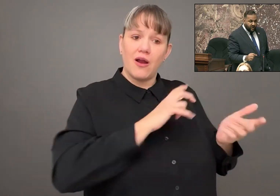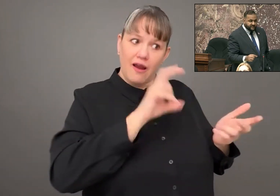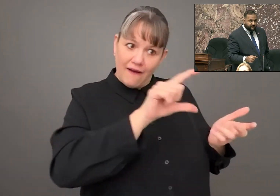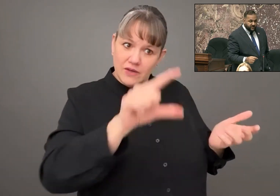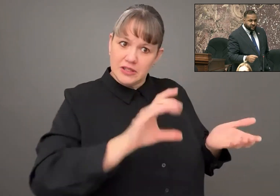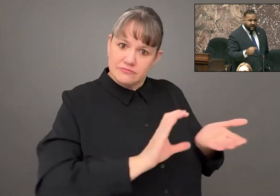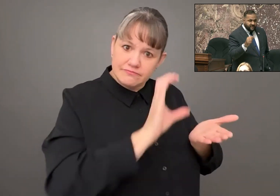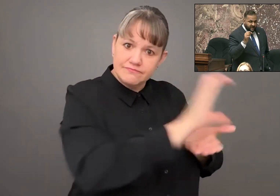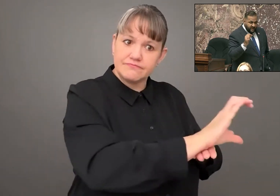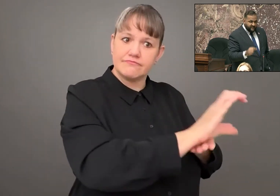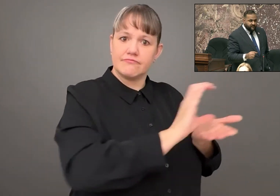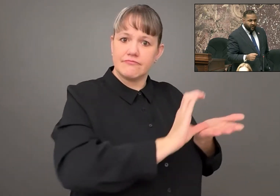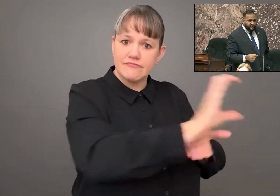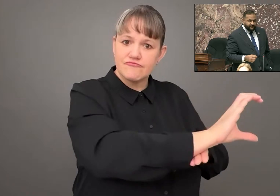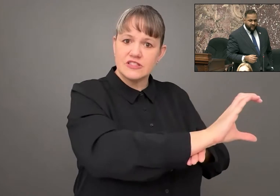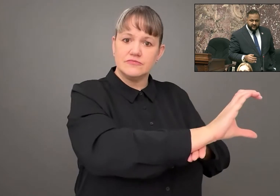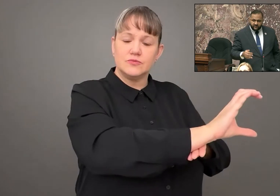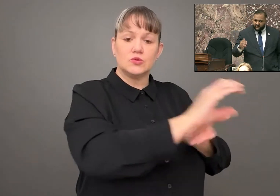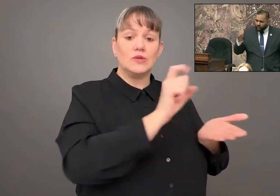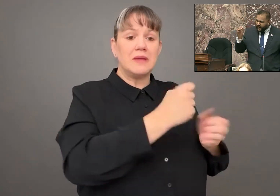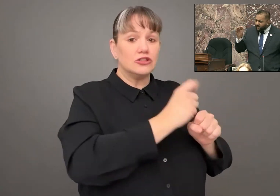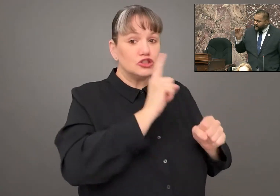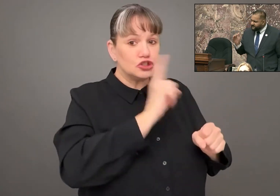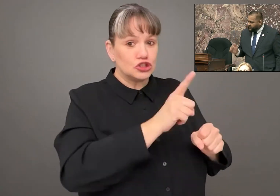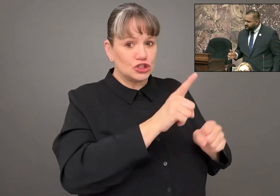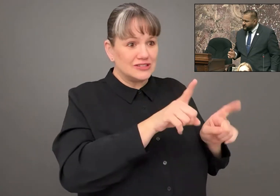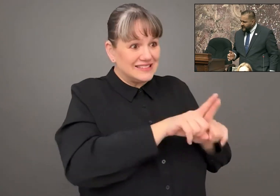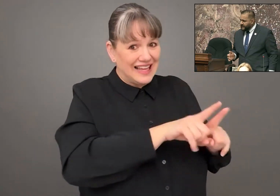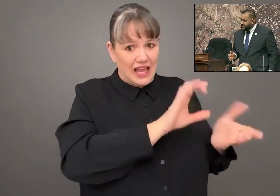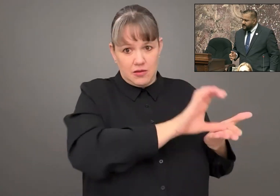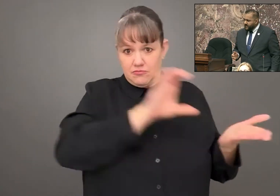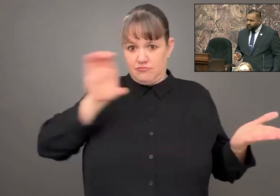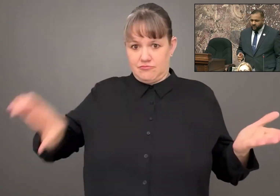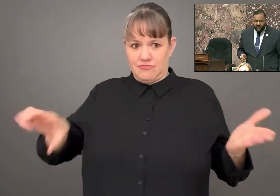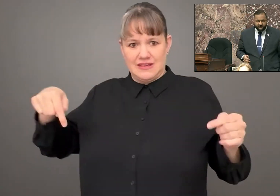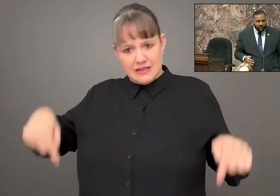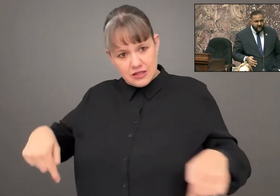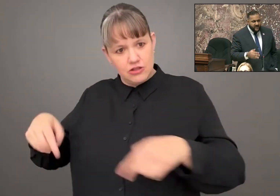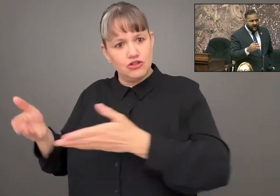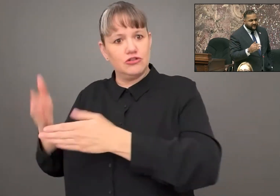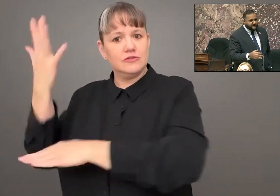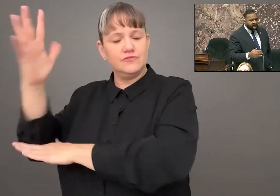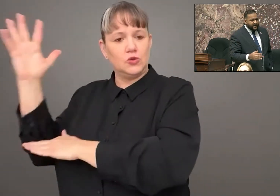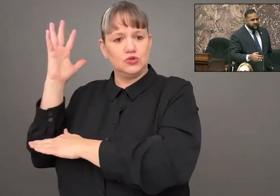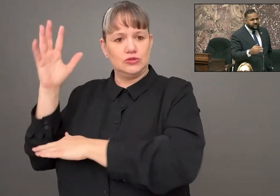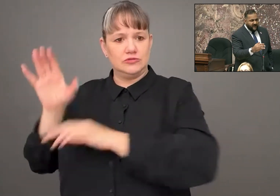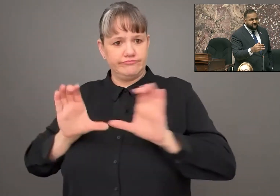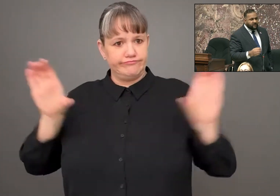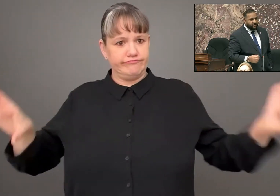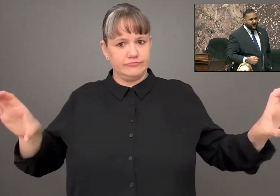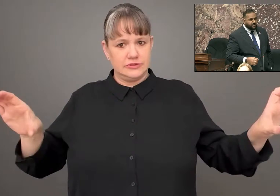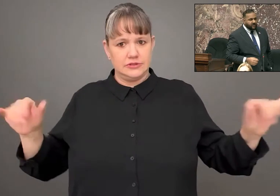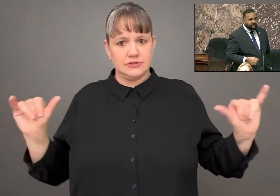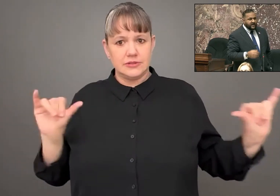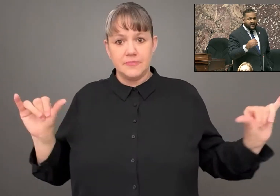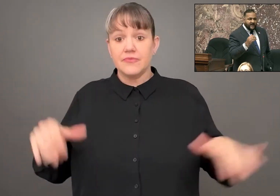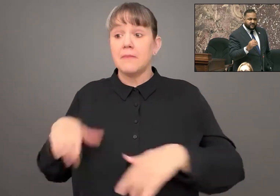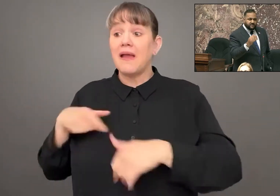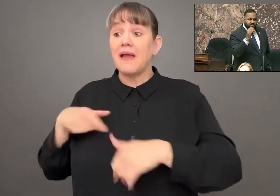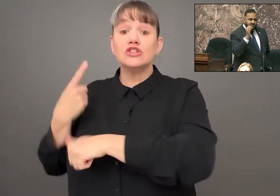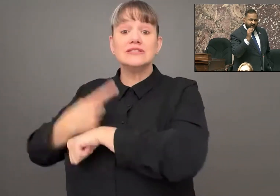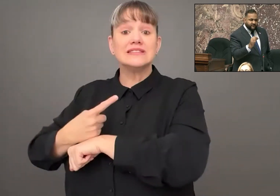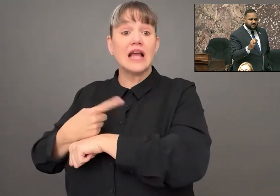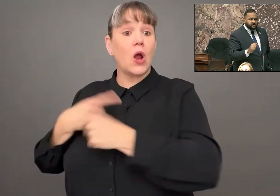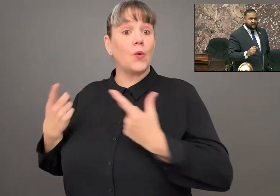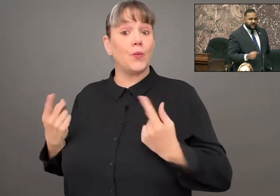being brought to British Columbia and supporting our forest sector. It's why on my first day, member across the way, I sent a letter to my federal counterparts asking